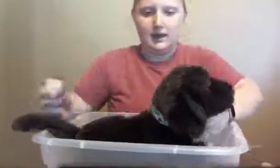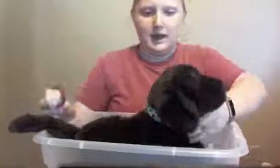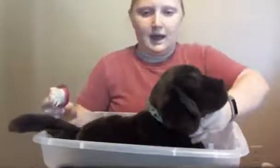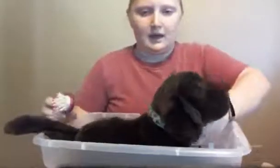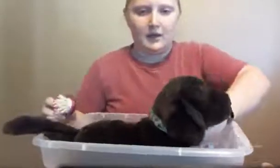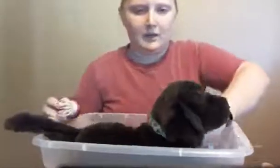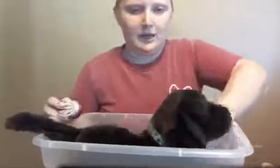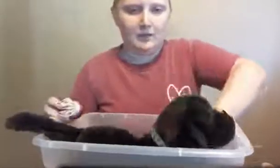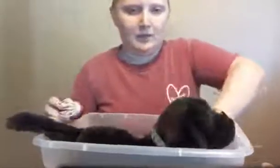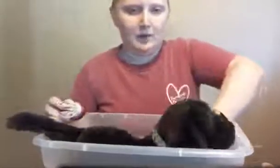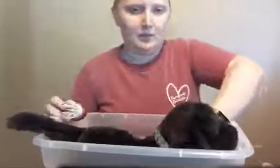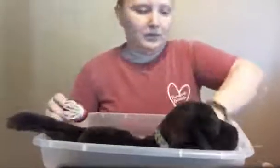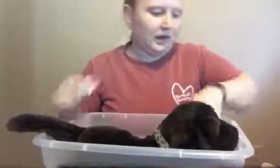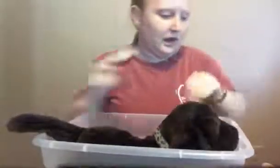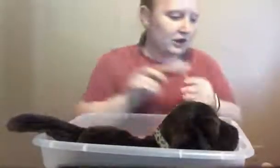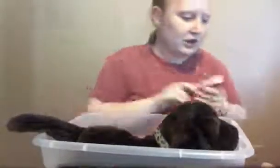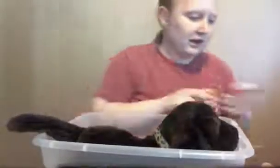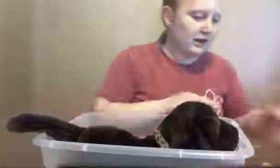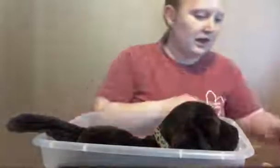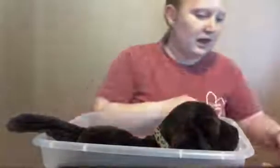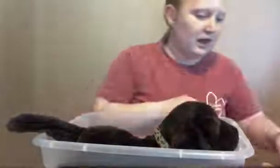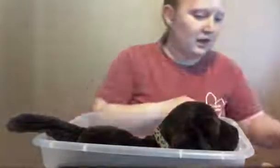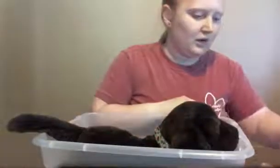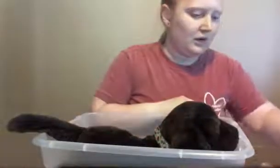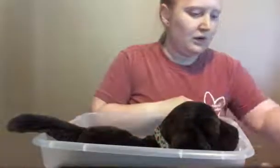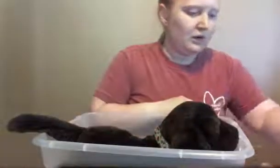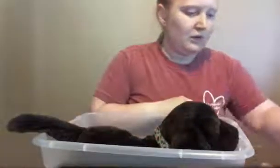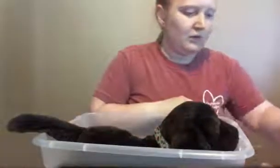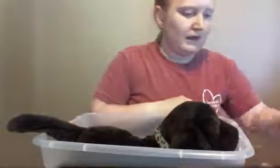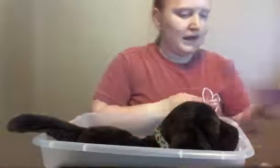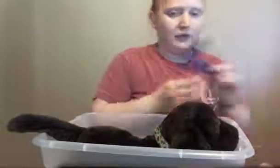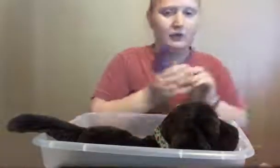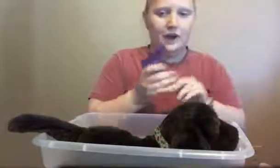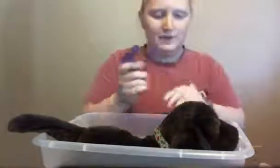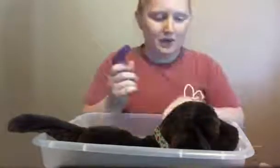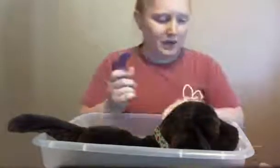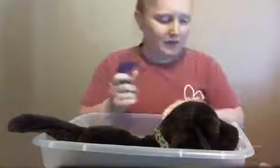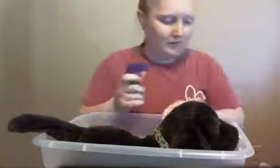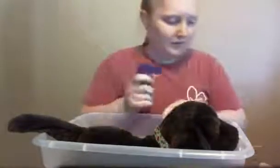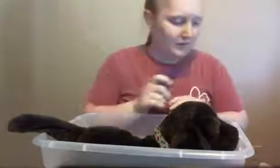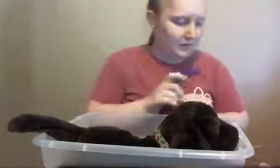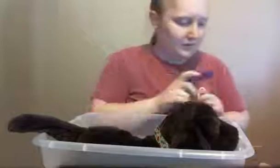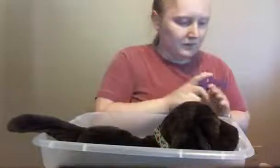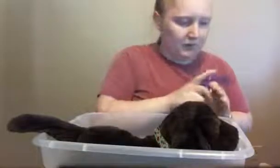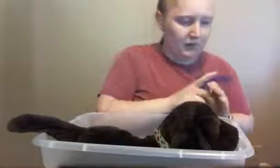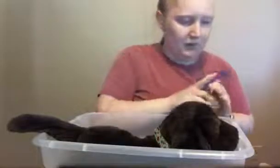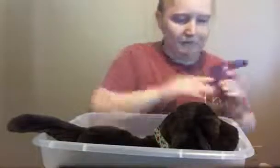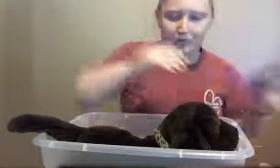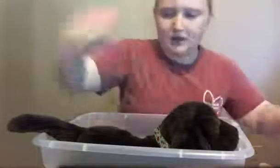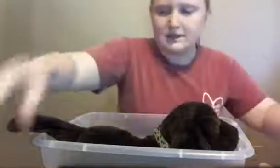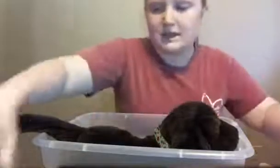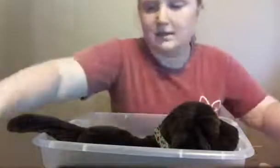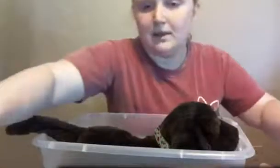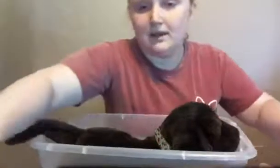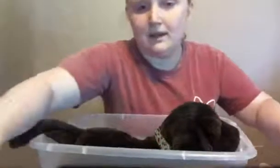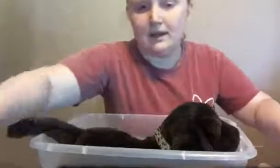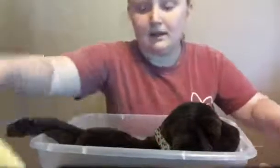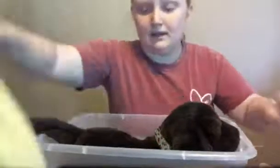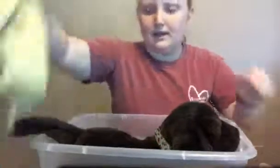Okay, now we have him all brushed, and now we gotta dry him off. So first, I'm gonna take